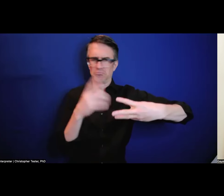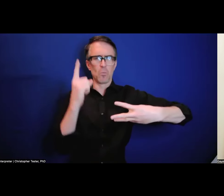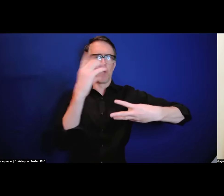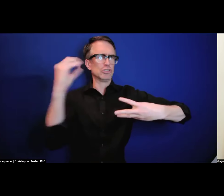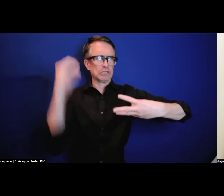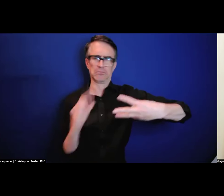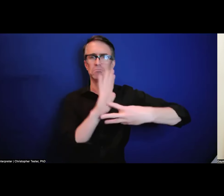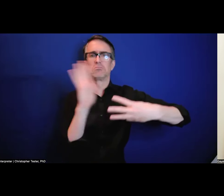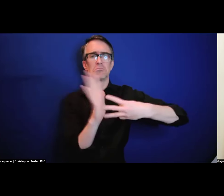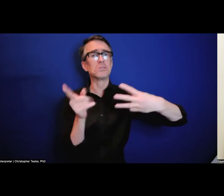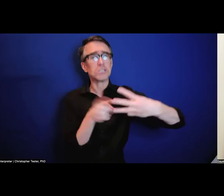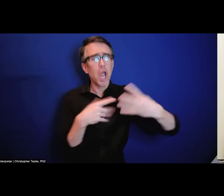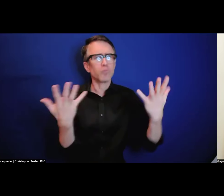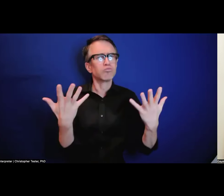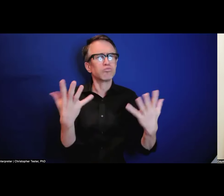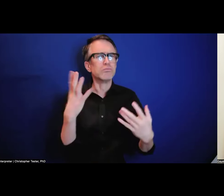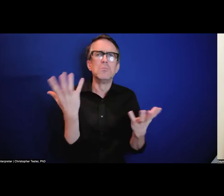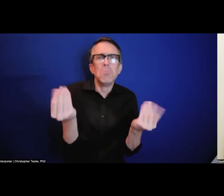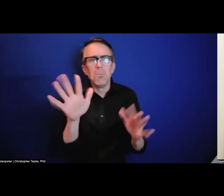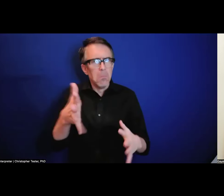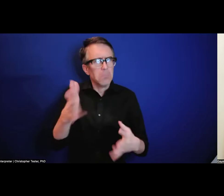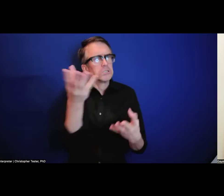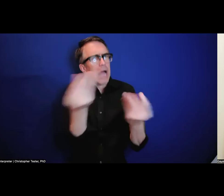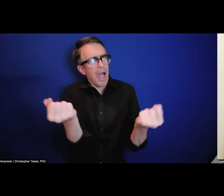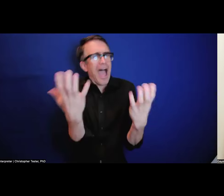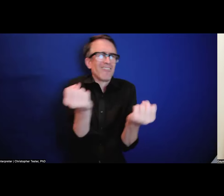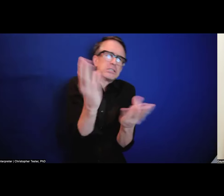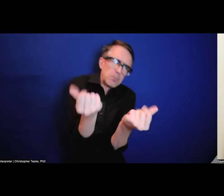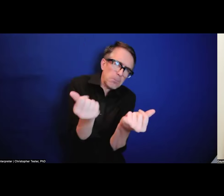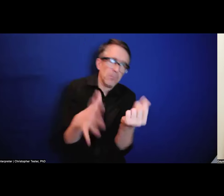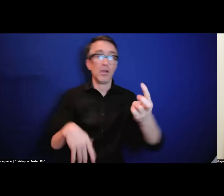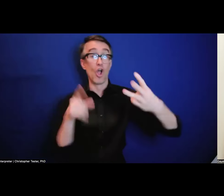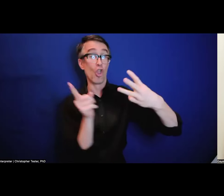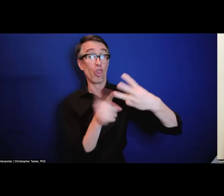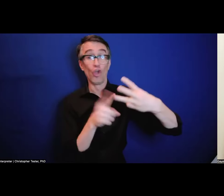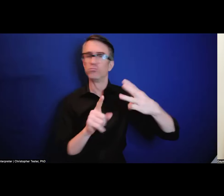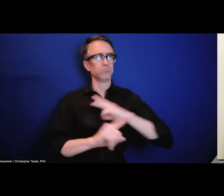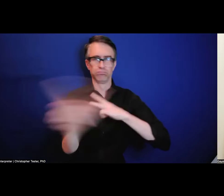all. Fourth option, I'm not sure.